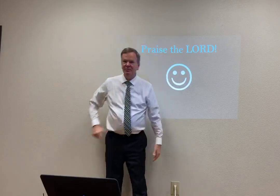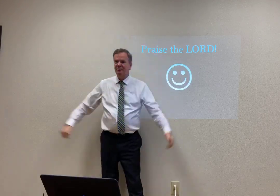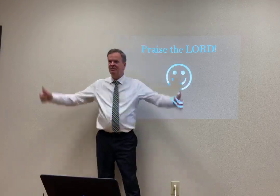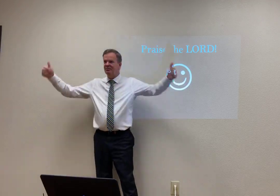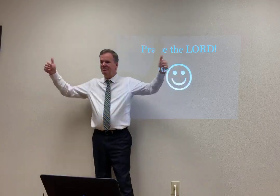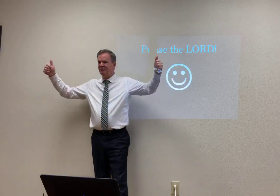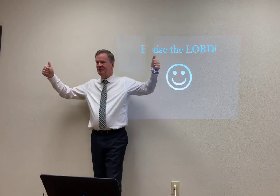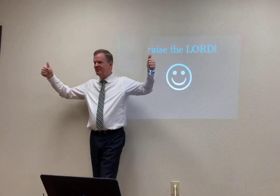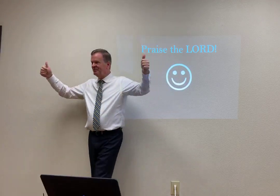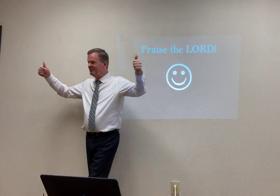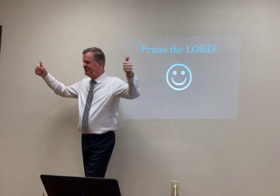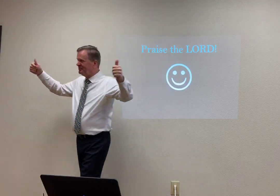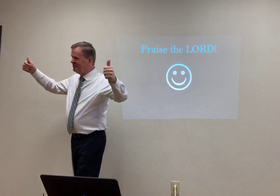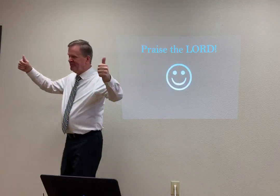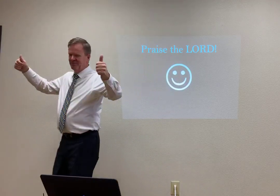Praise the Lord.